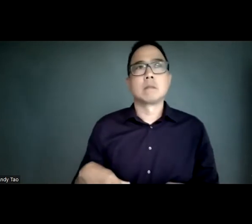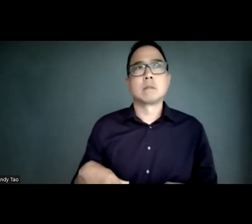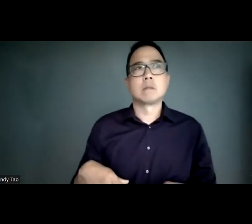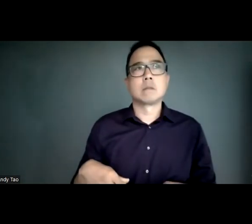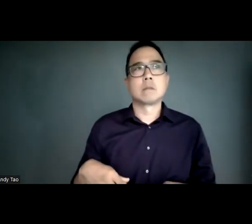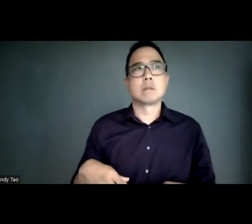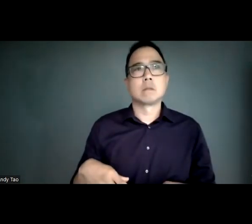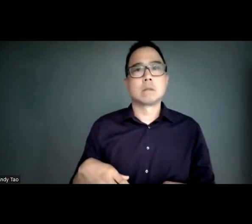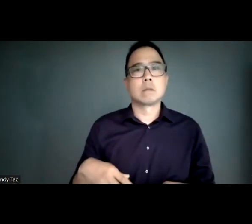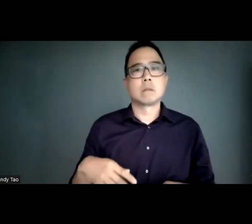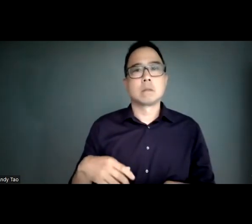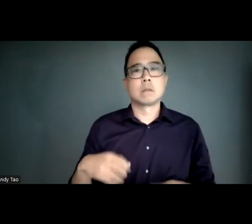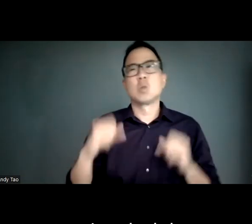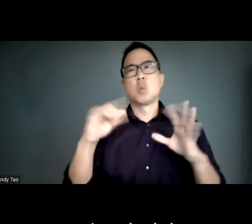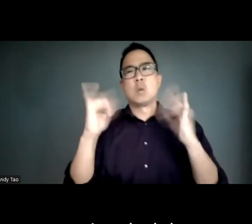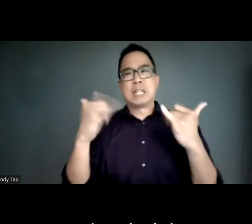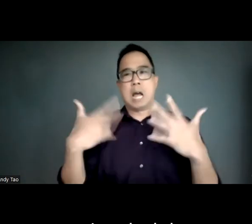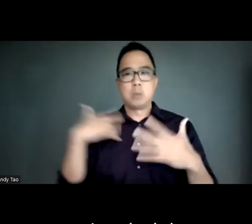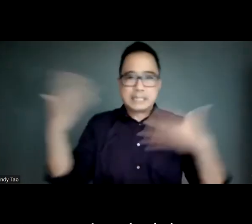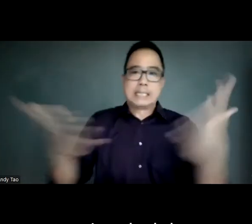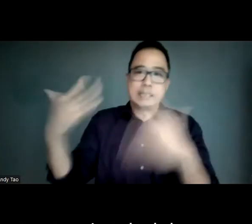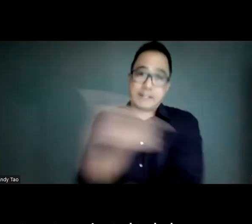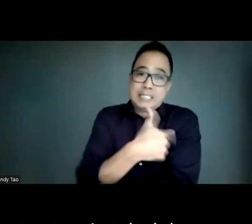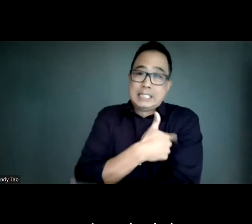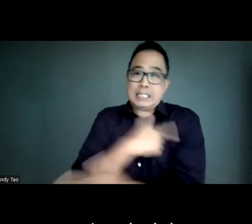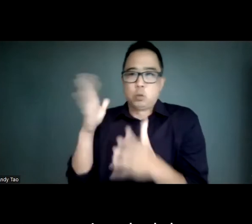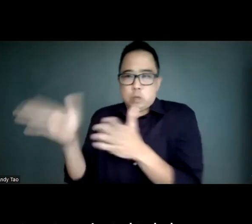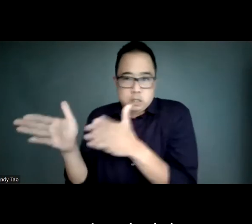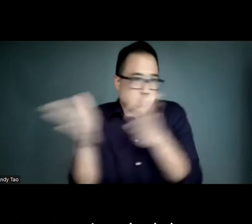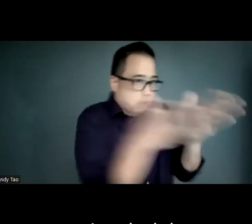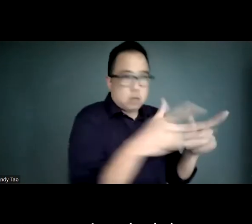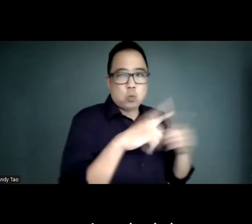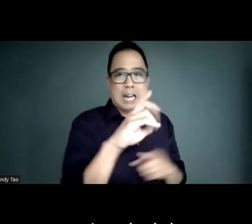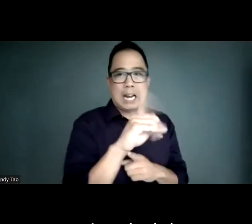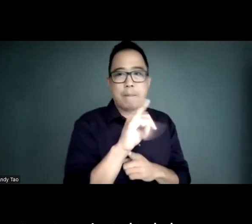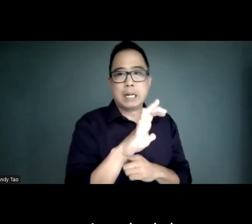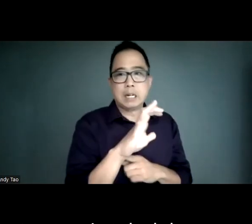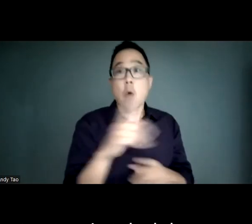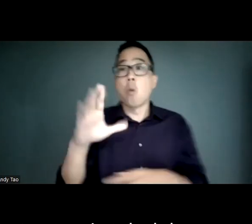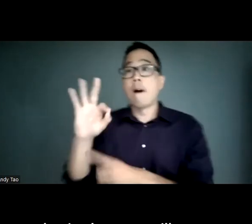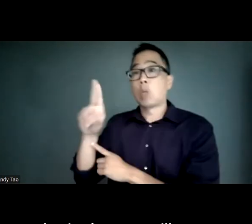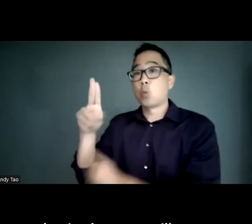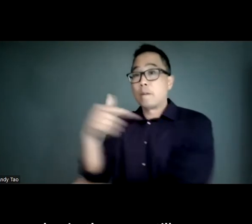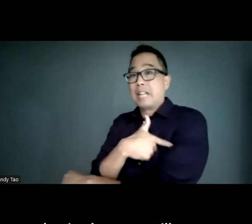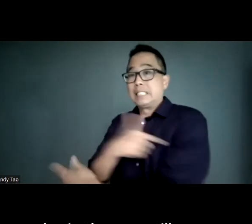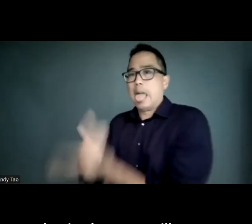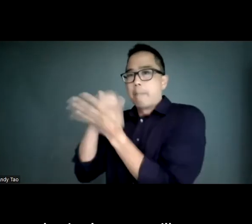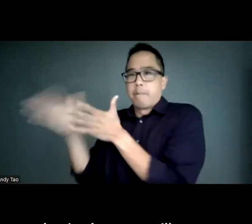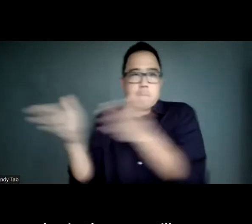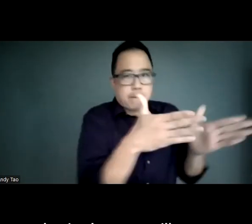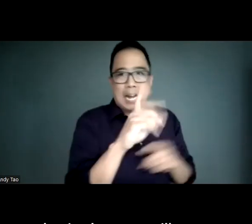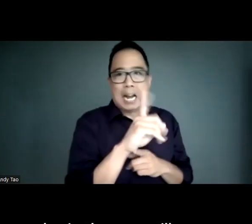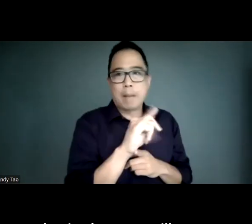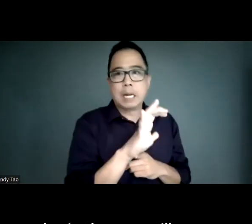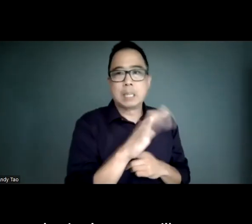vaccine when the COVID pandemic only took 2 years to develop and disperse a